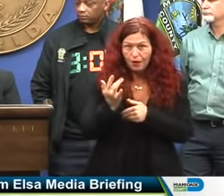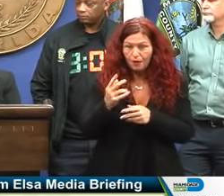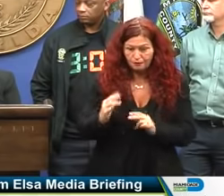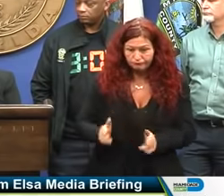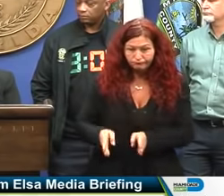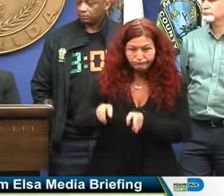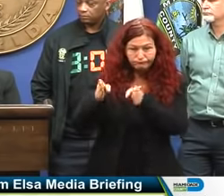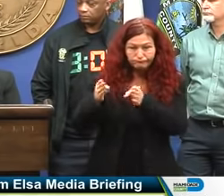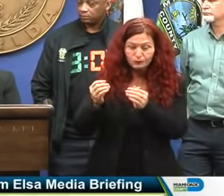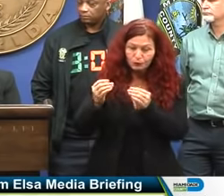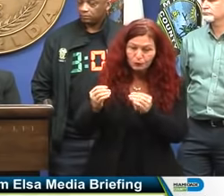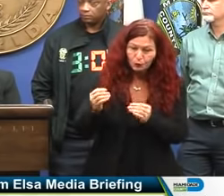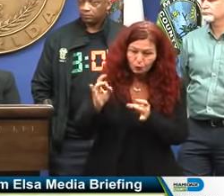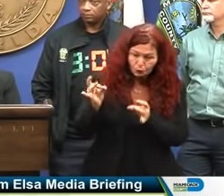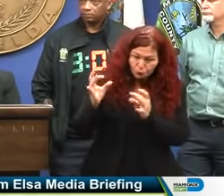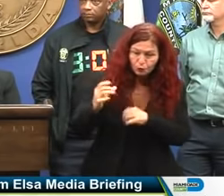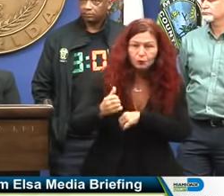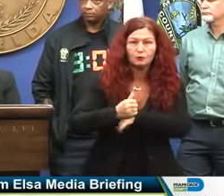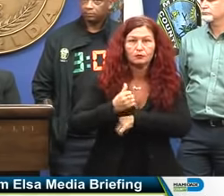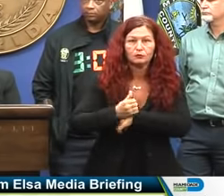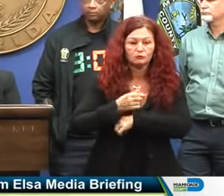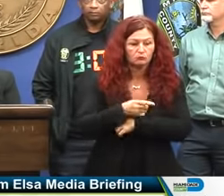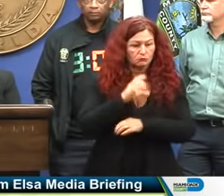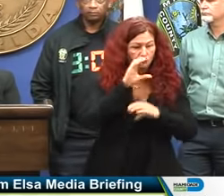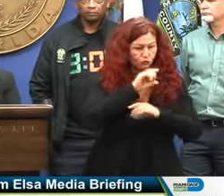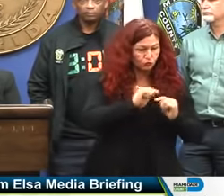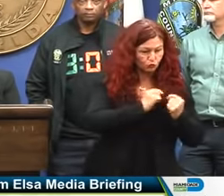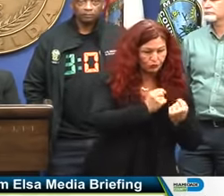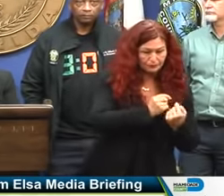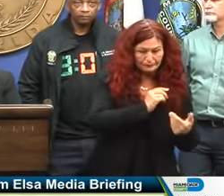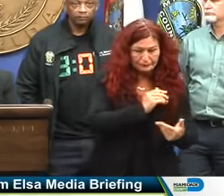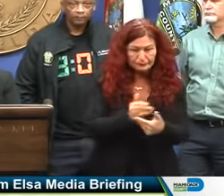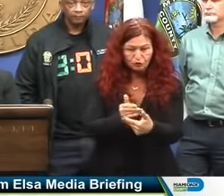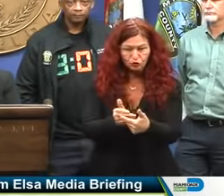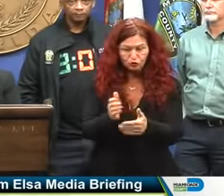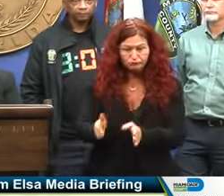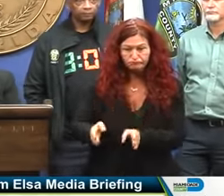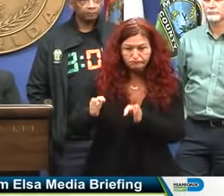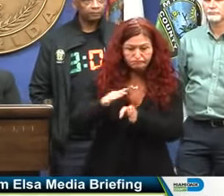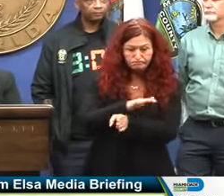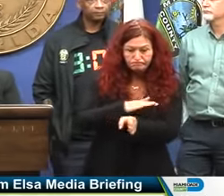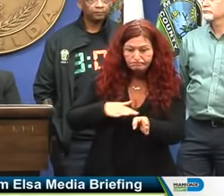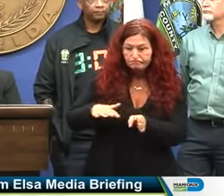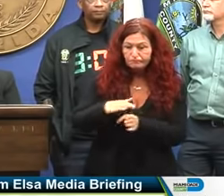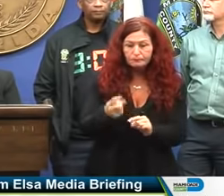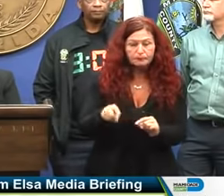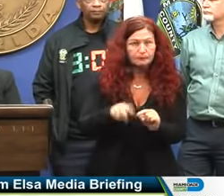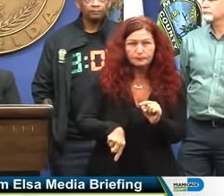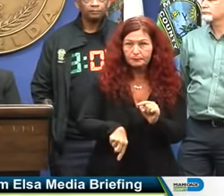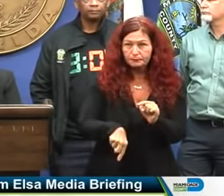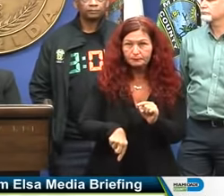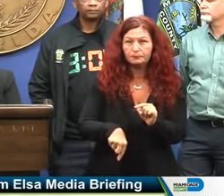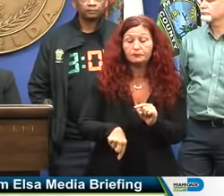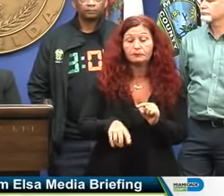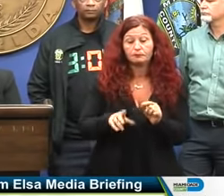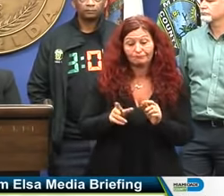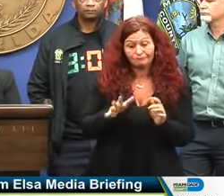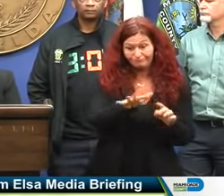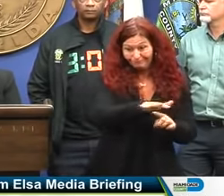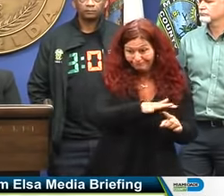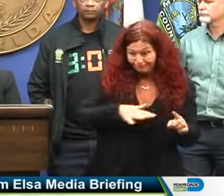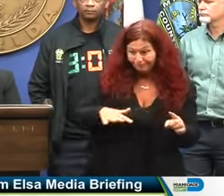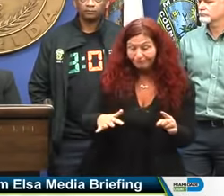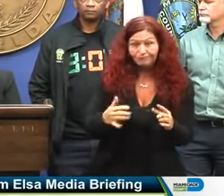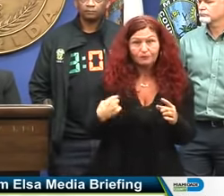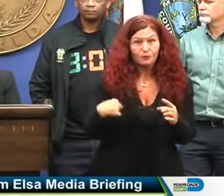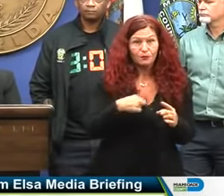due to the enormous risk to the team of first responders because of the instability of the building. And as we